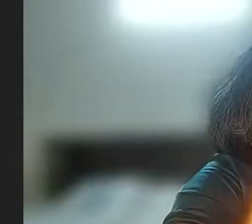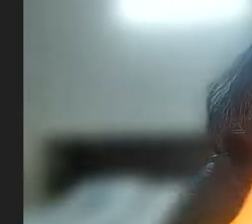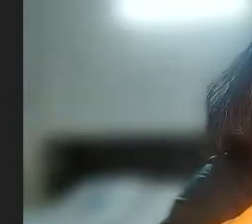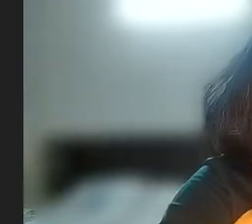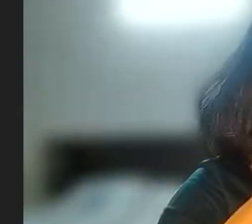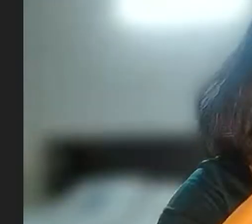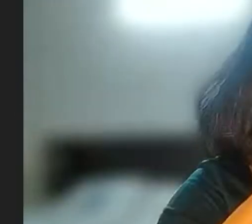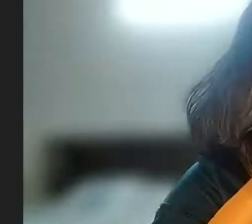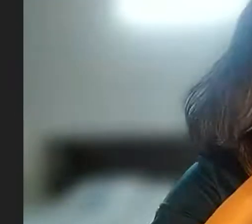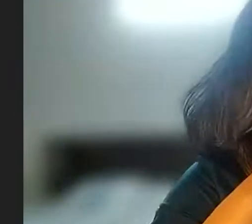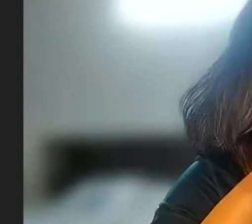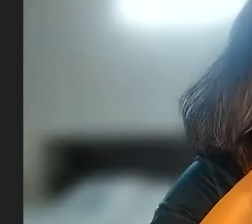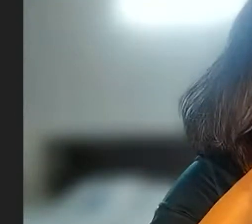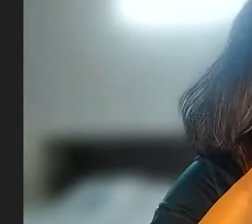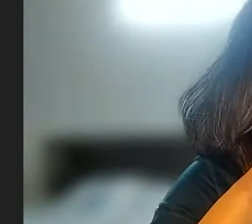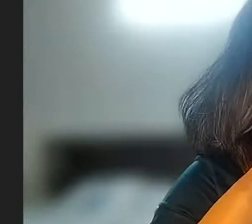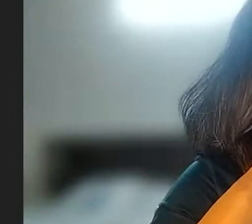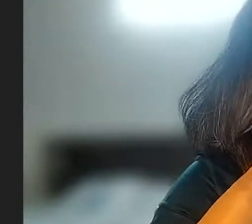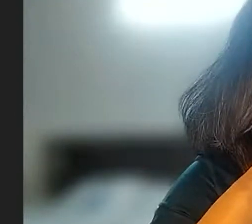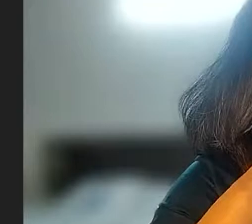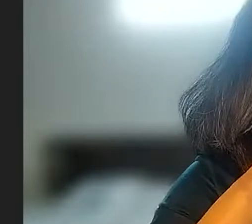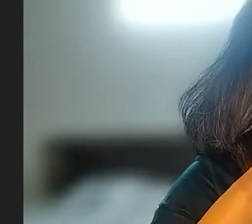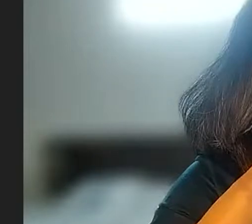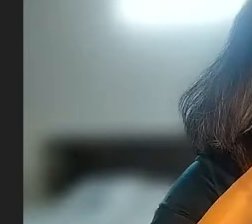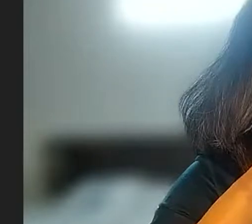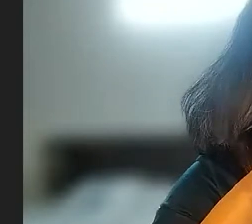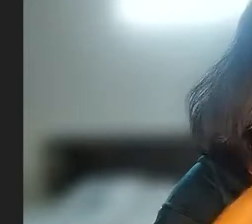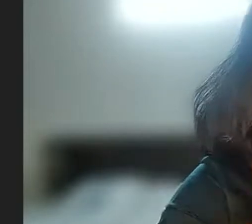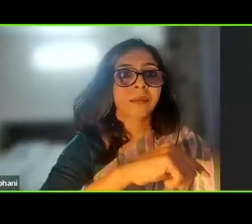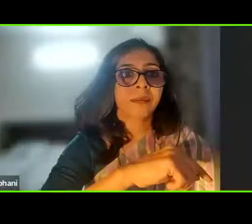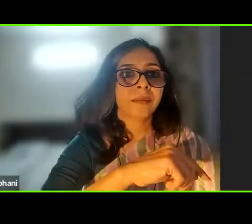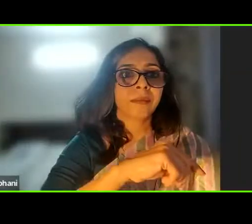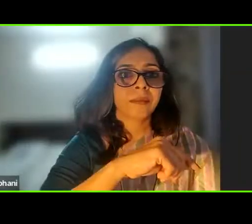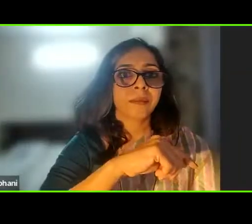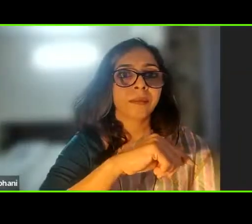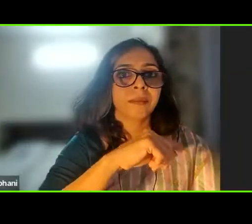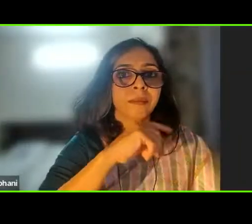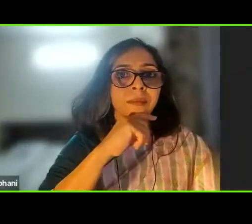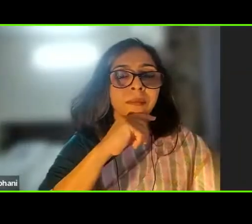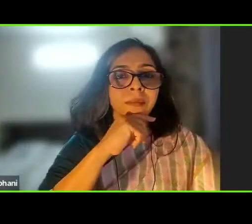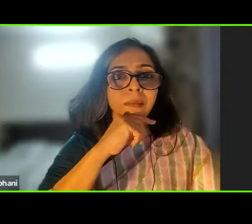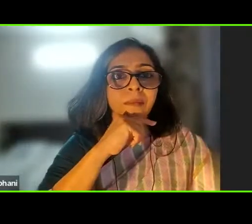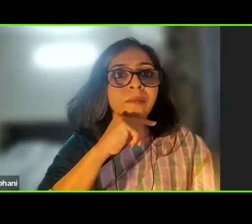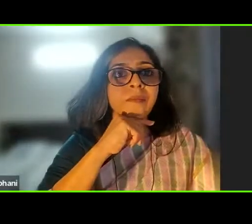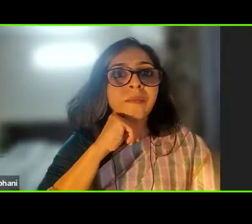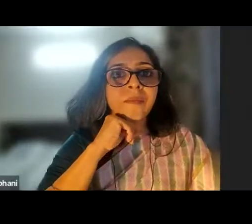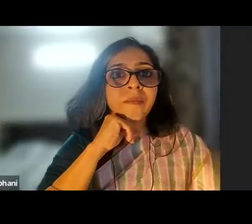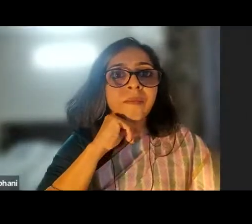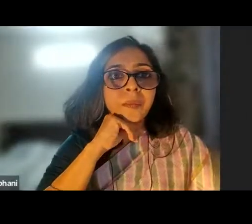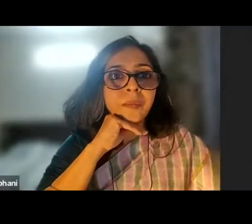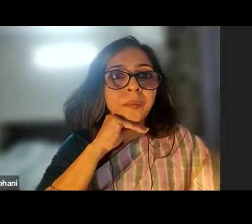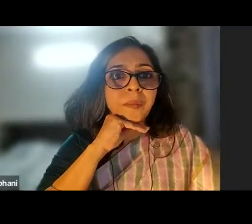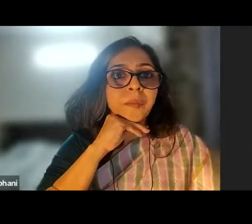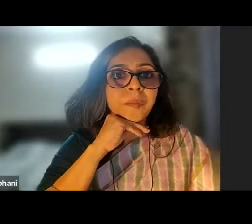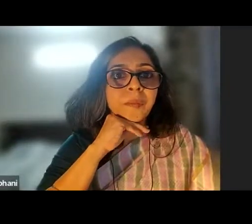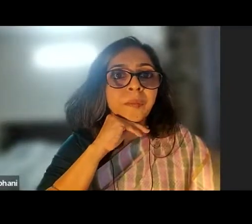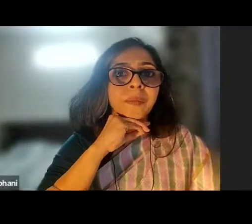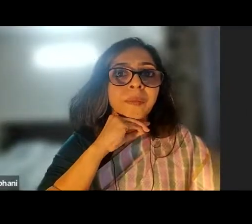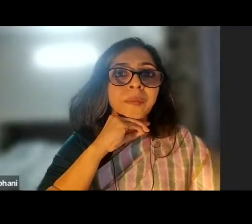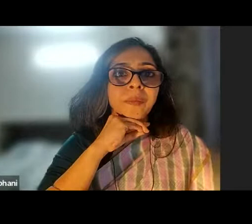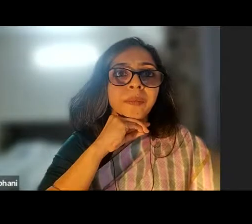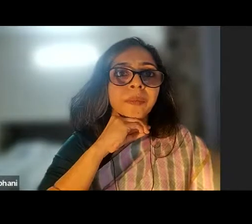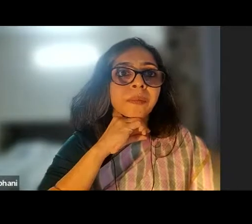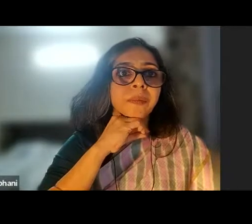hear me? Yes, I can hear you. Are you able to hear me? Yes, yes. Thank you so much for joining us online, Smita. You